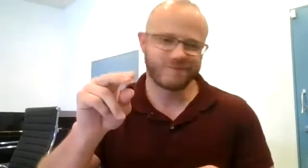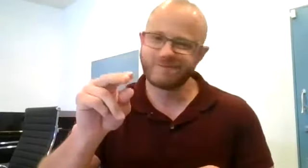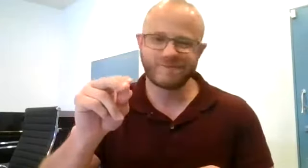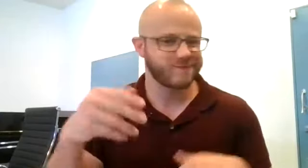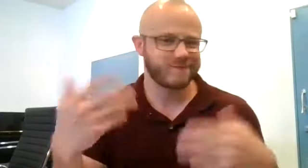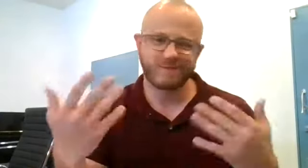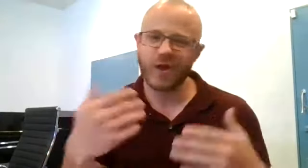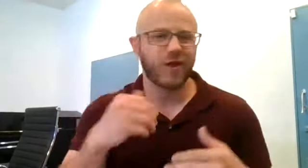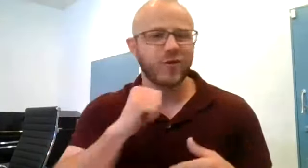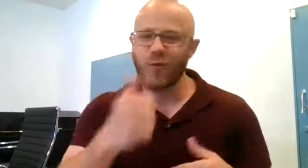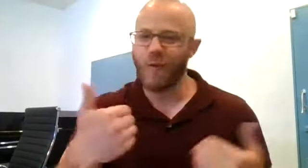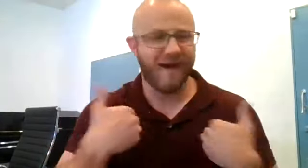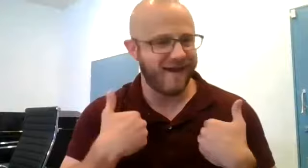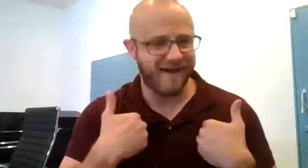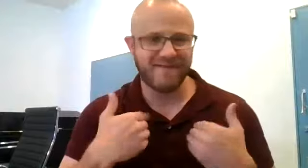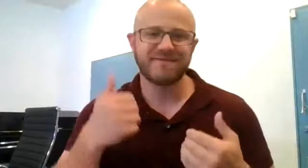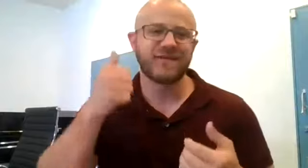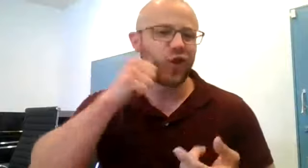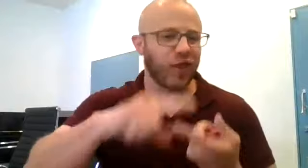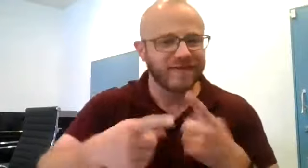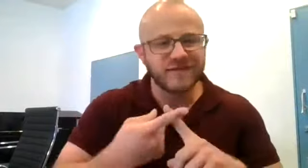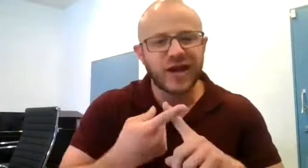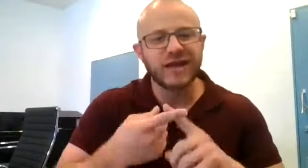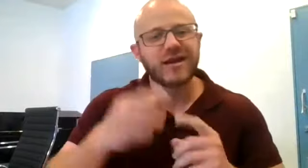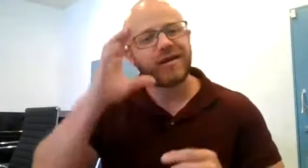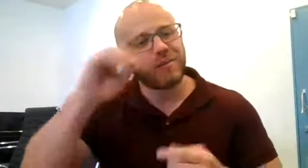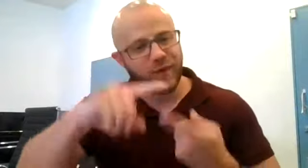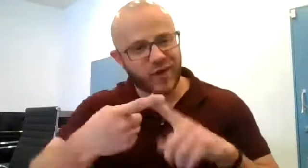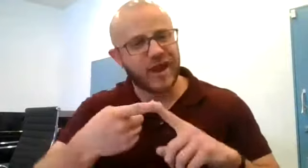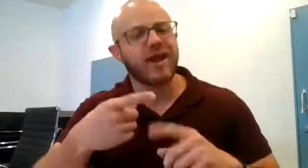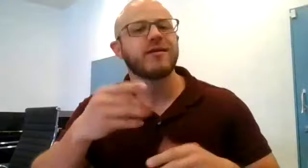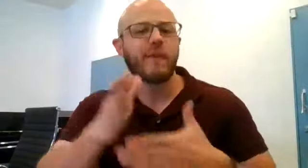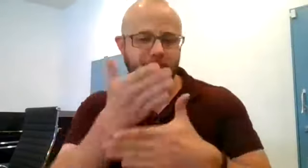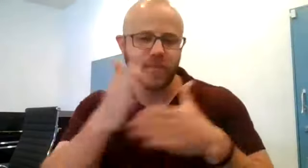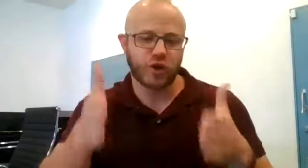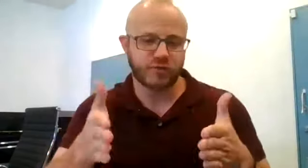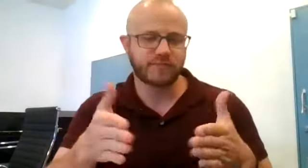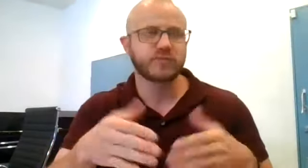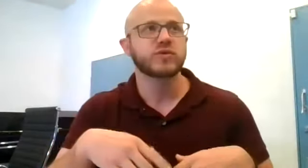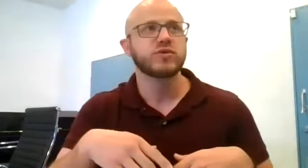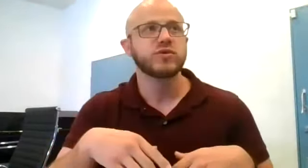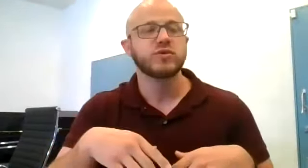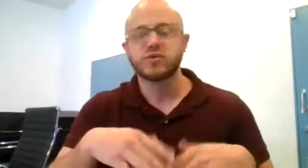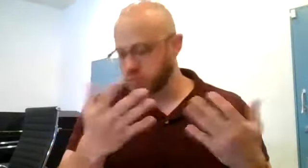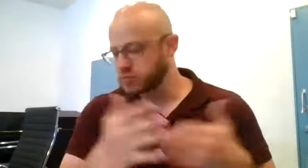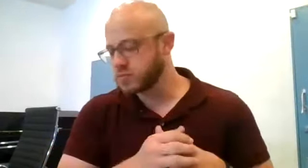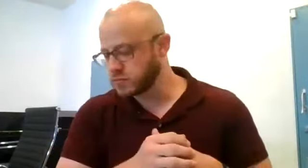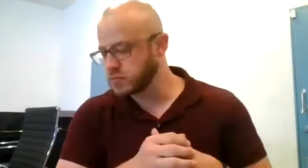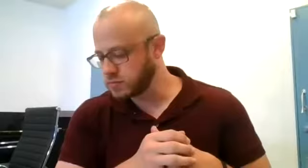Or you just say, no, I don't have a girlfriend, or you say, I don't have a boyfriend or partner.